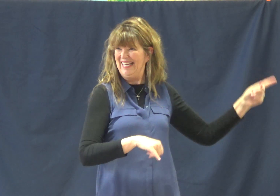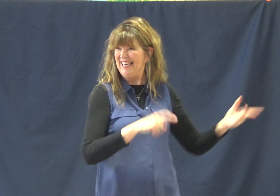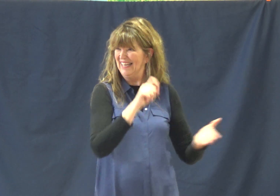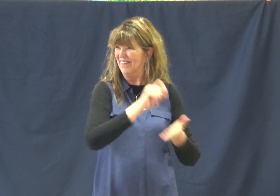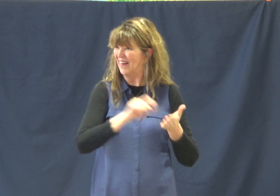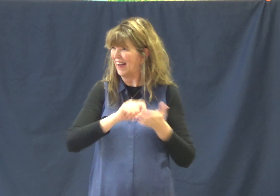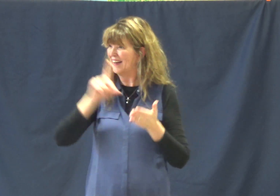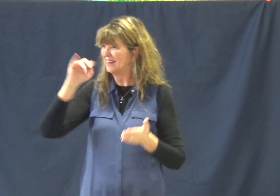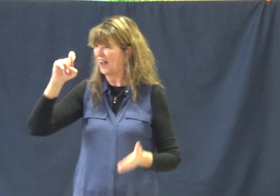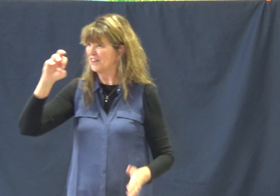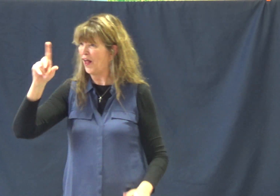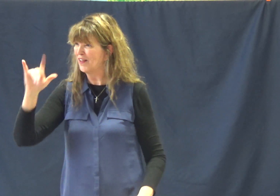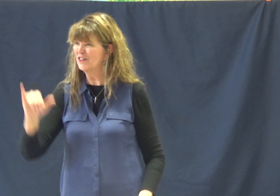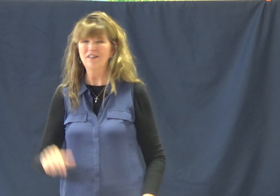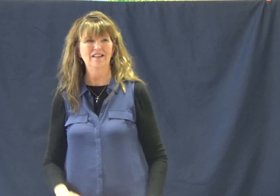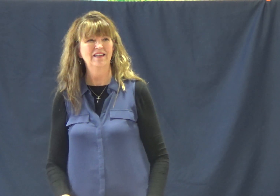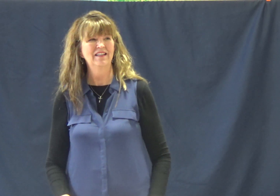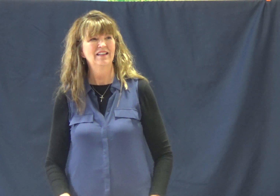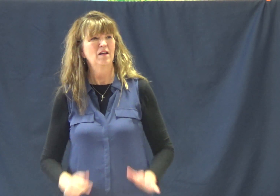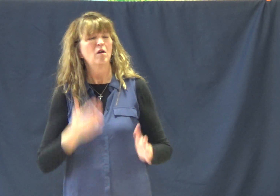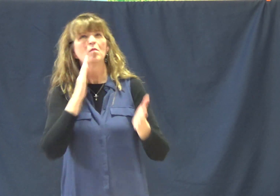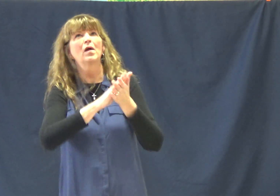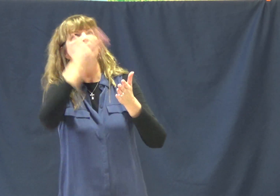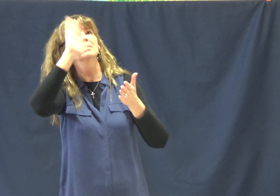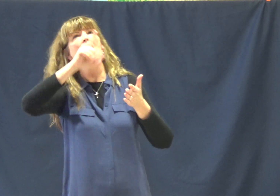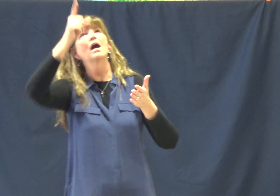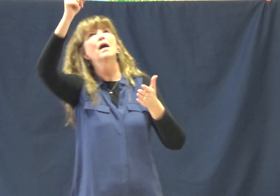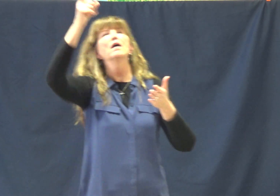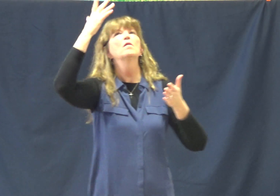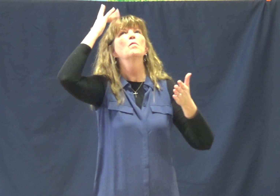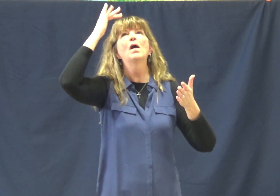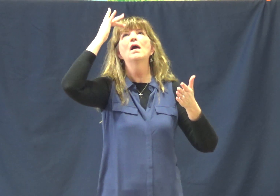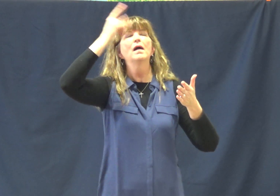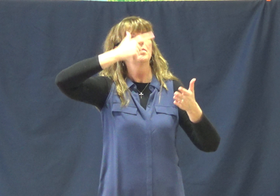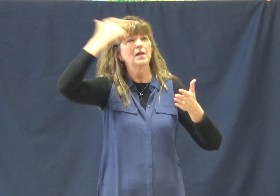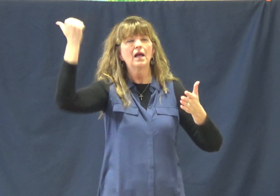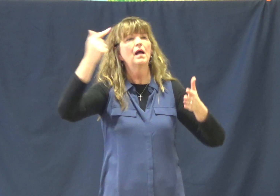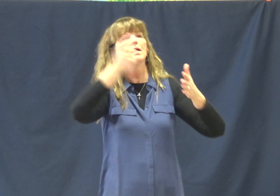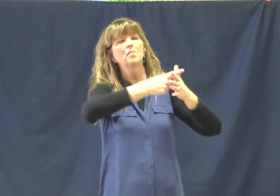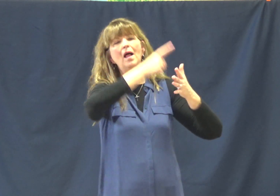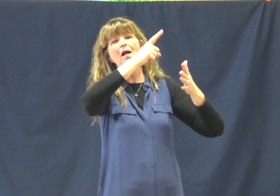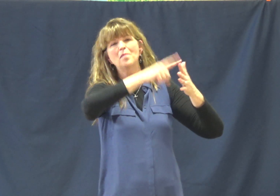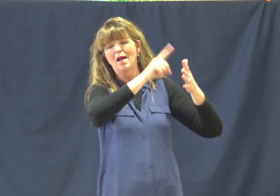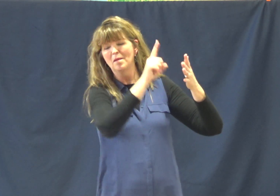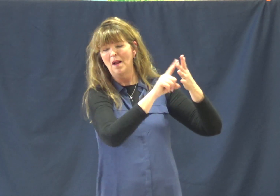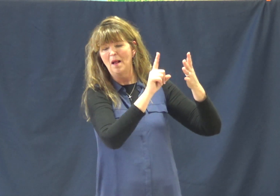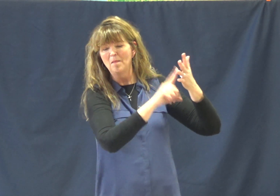these reasons that we have listed up here. Praise God because